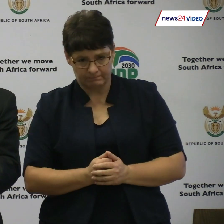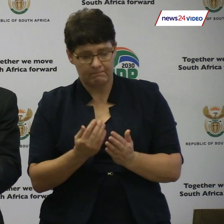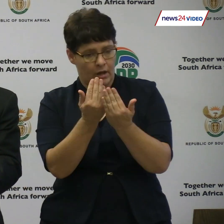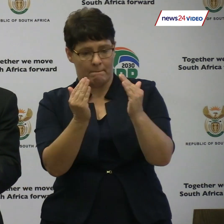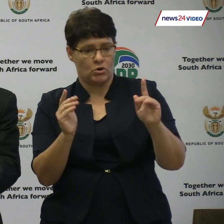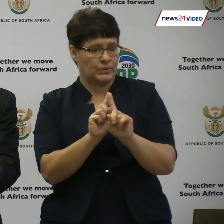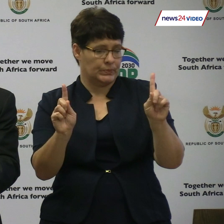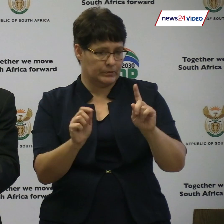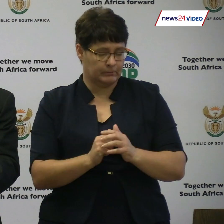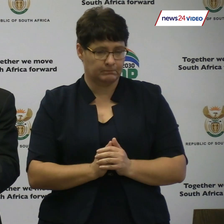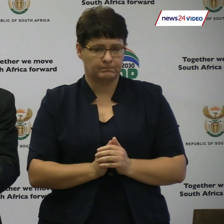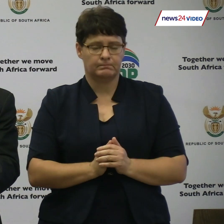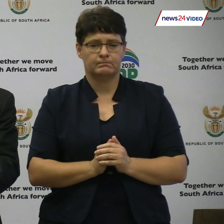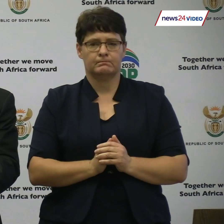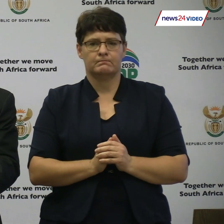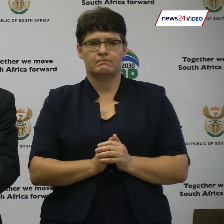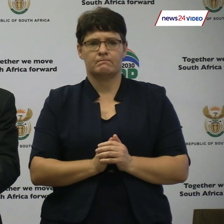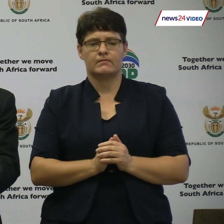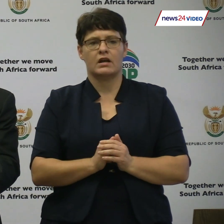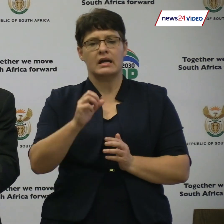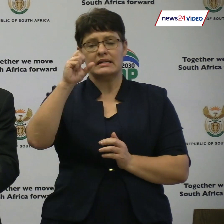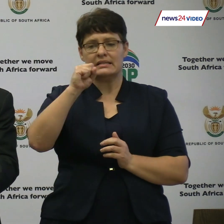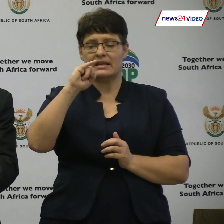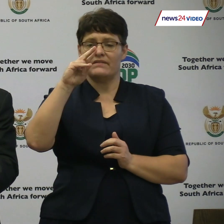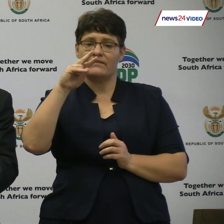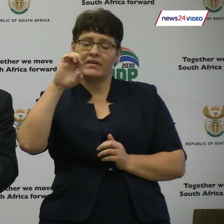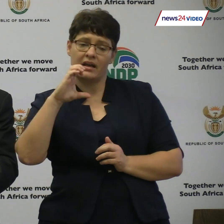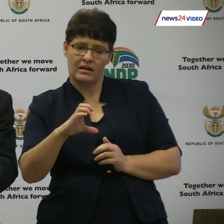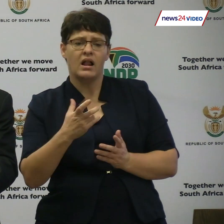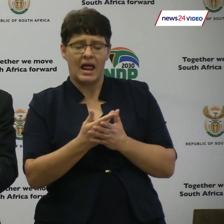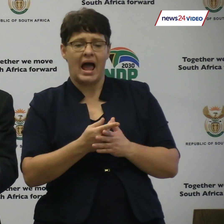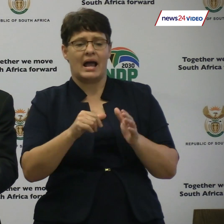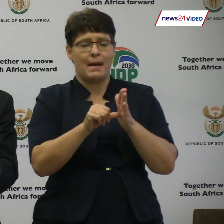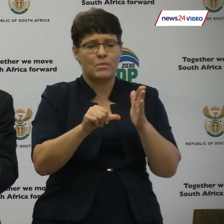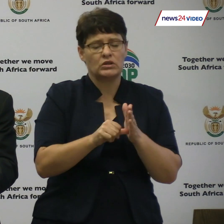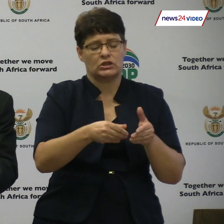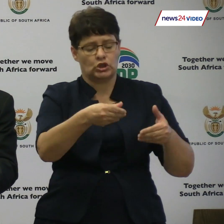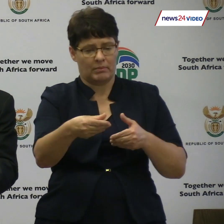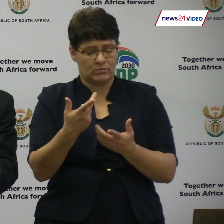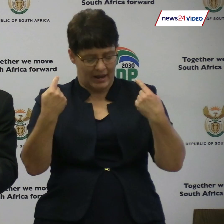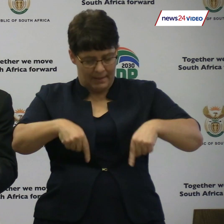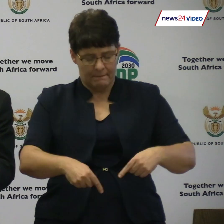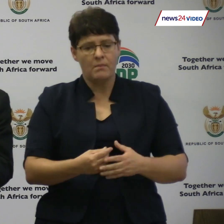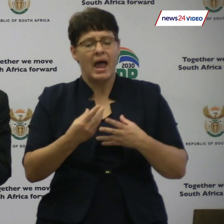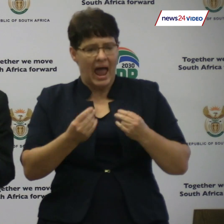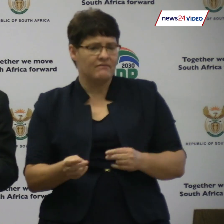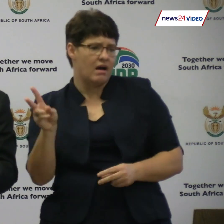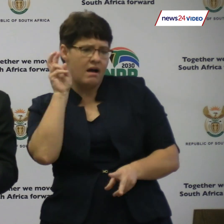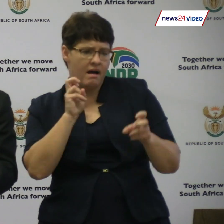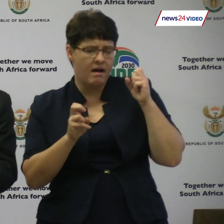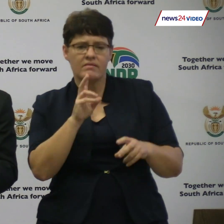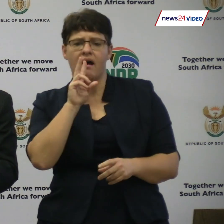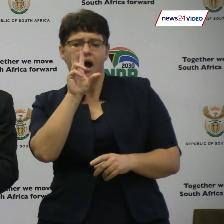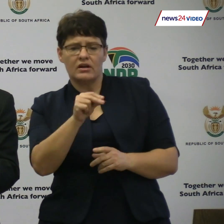borders. Now the civic division deal with essential documents, and when I came here, I had some people